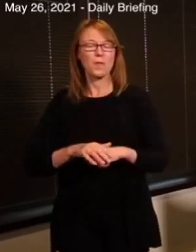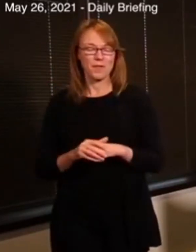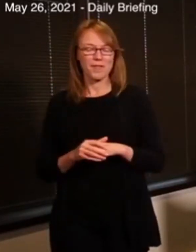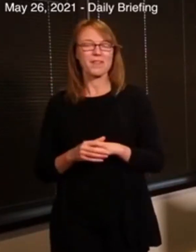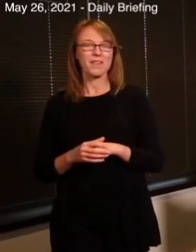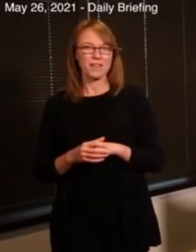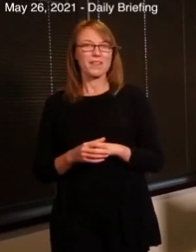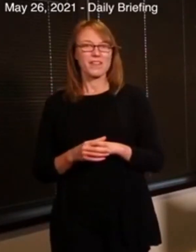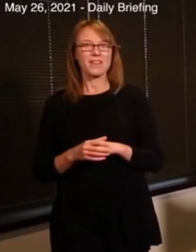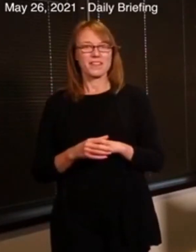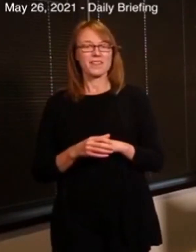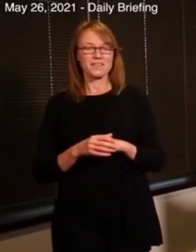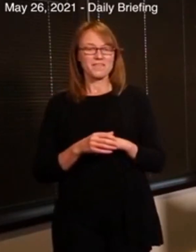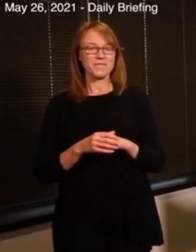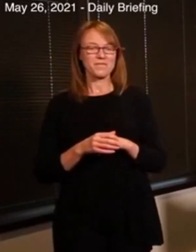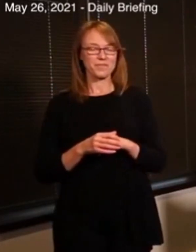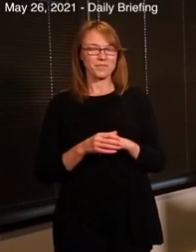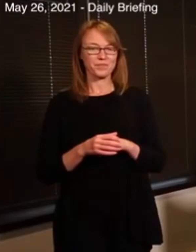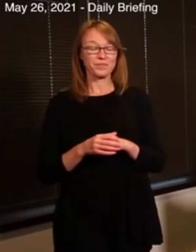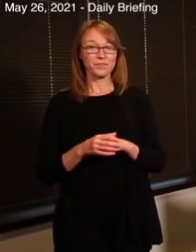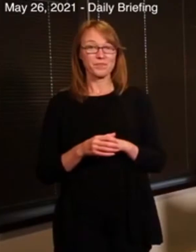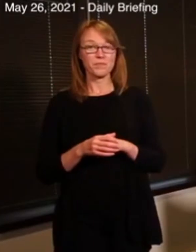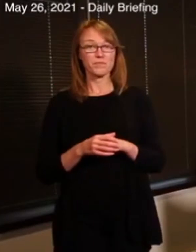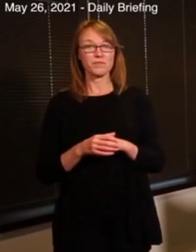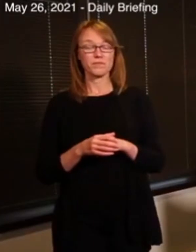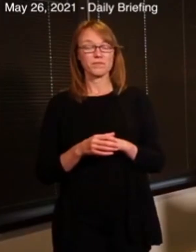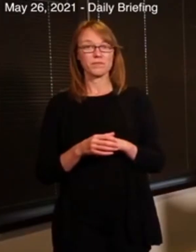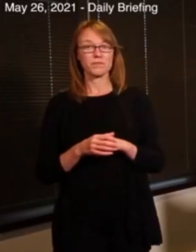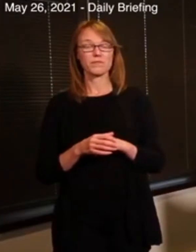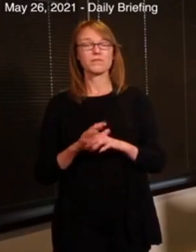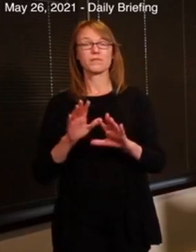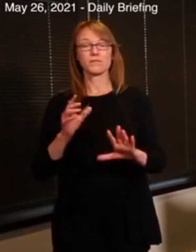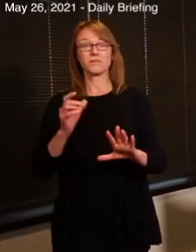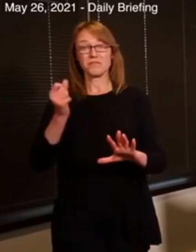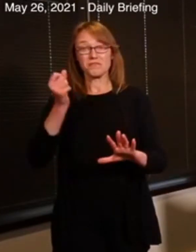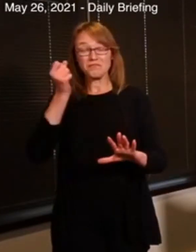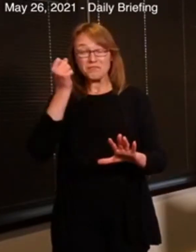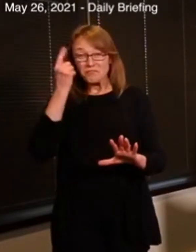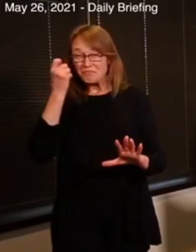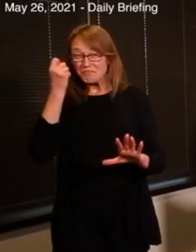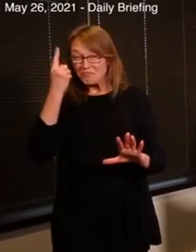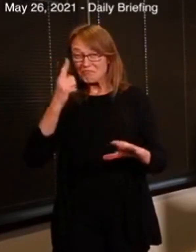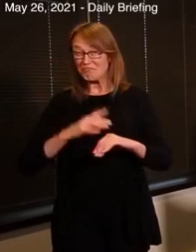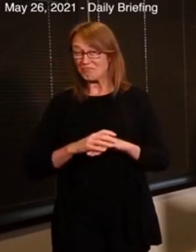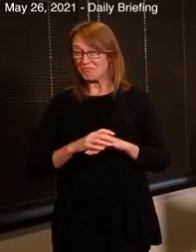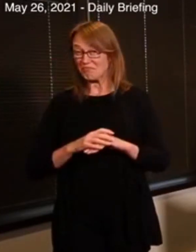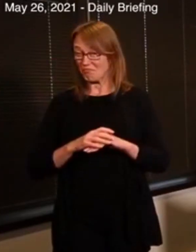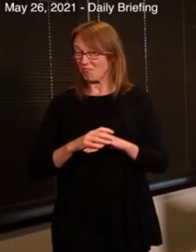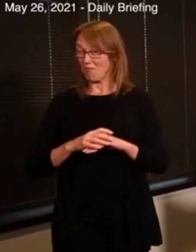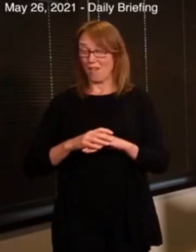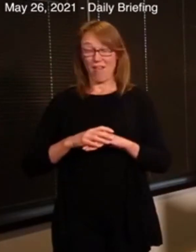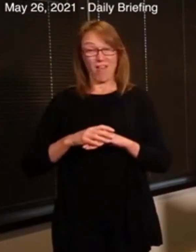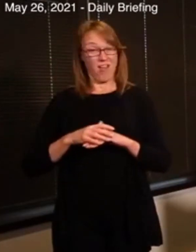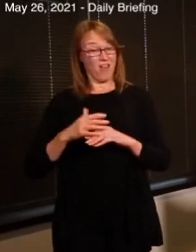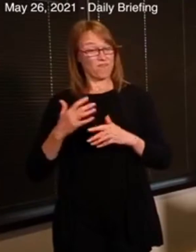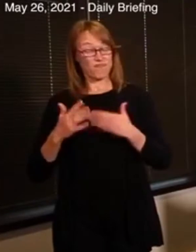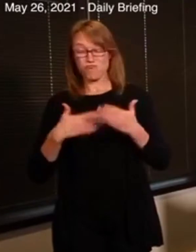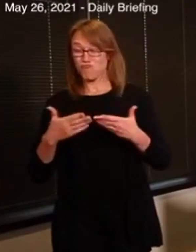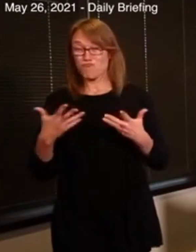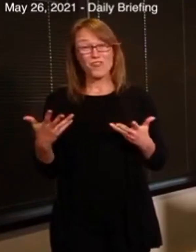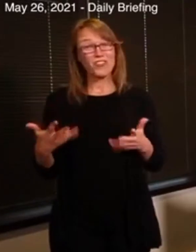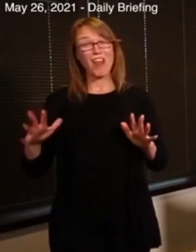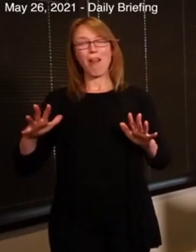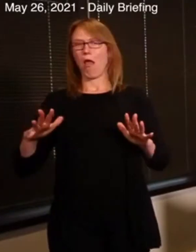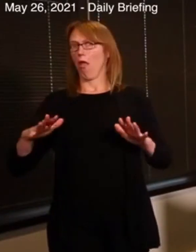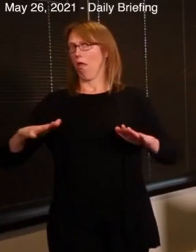Of course, we still have a long way to go with vaccinations to reach a significant level of immunity in the population and to stop the